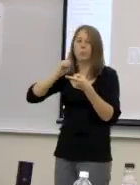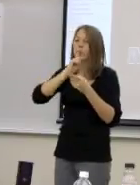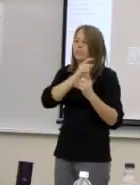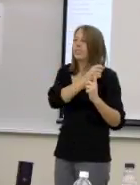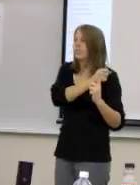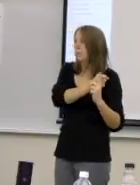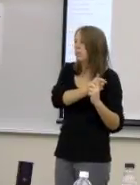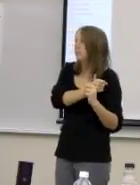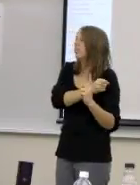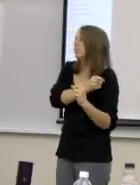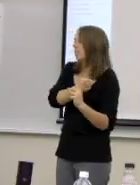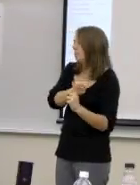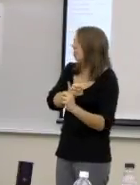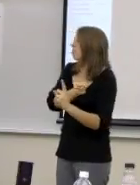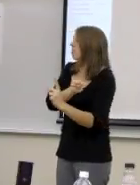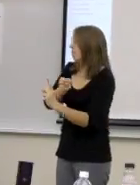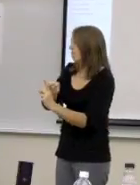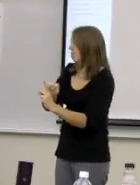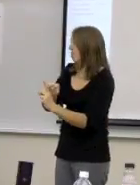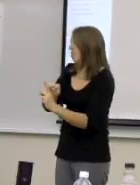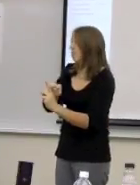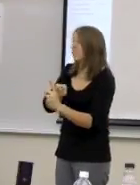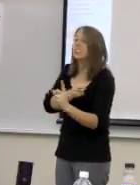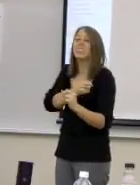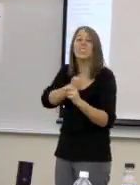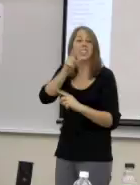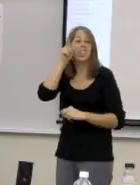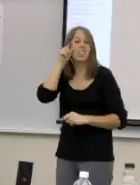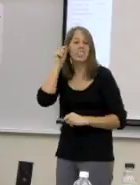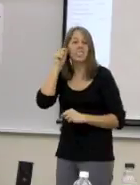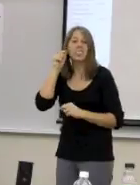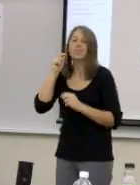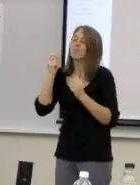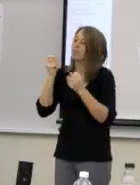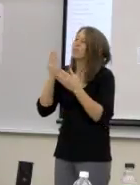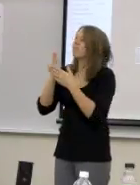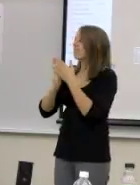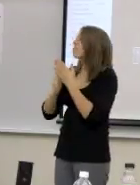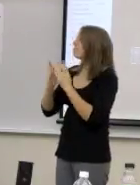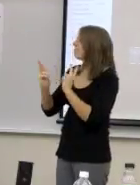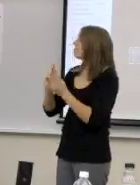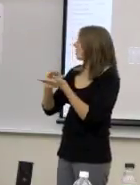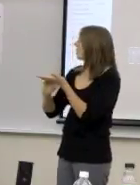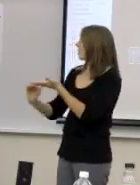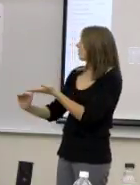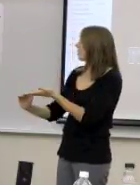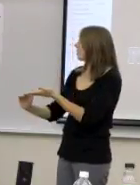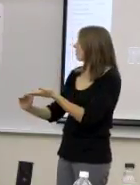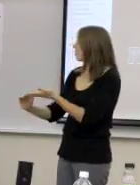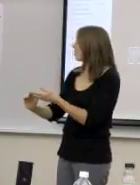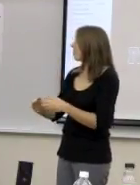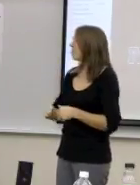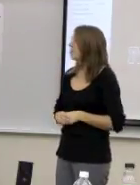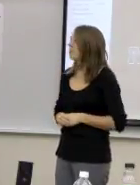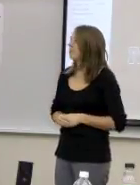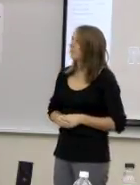it? Gallaudet was affected. We had layoffs here on campus. And so with that in mind, we really want to